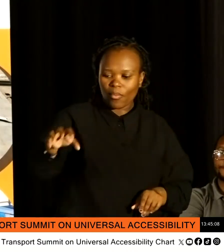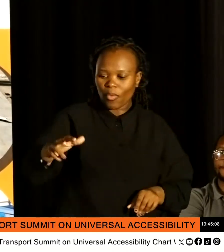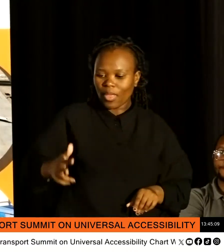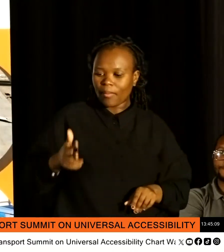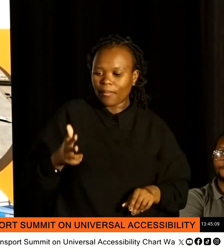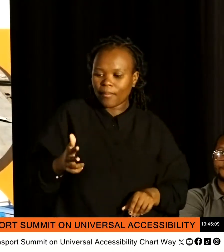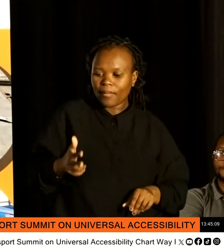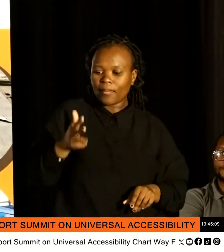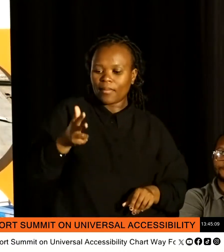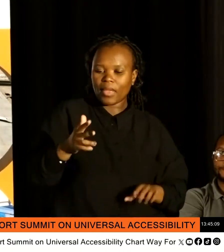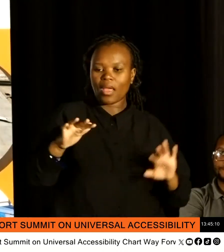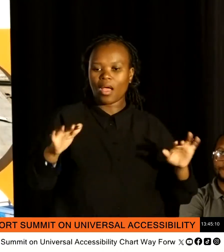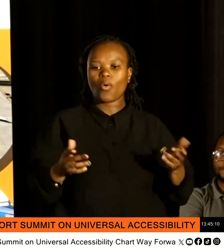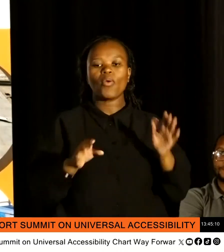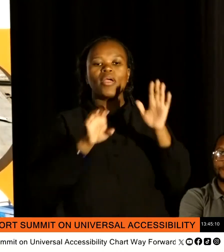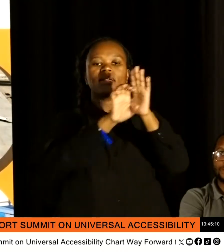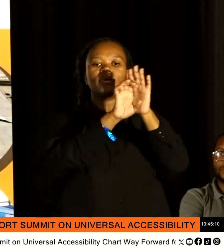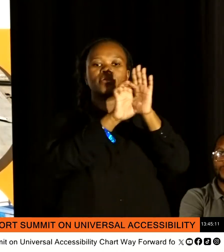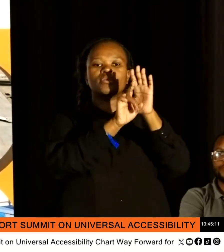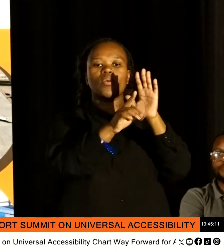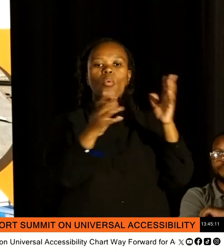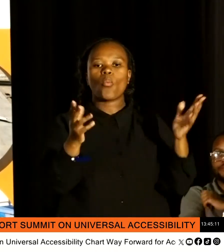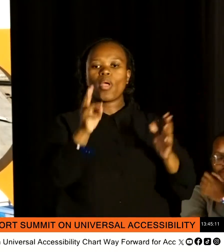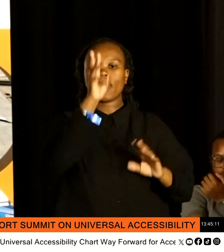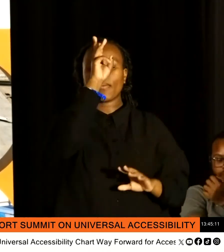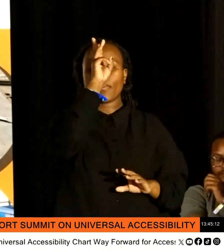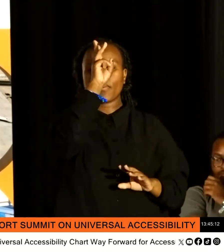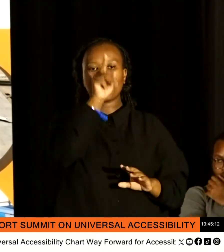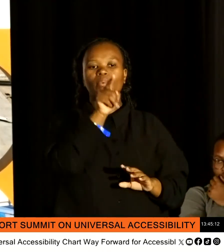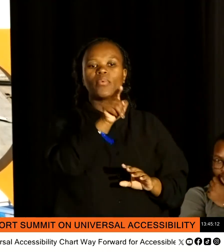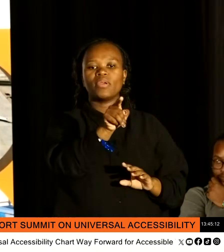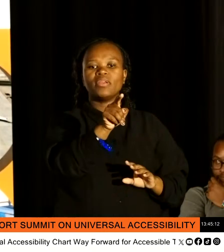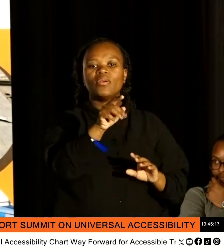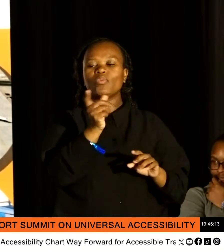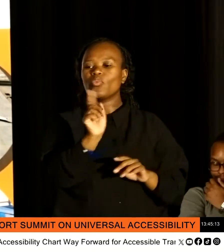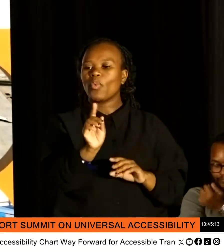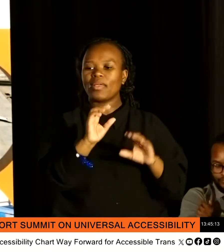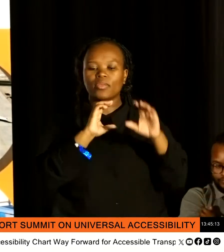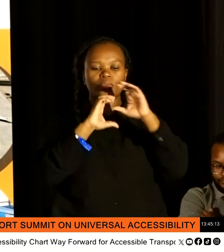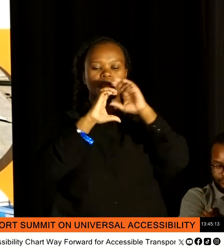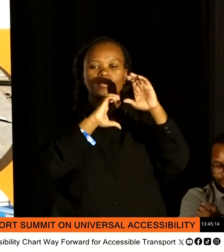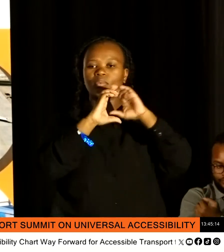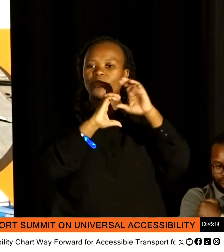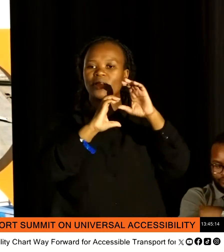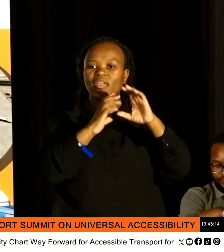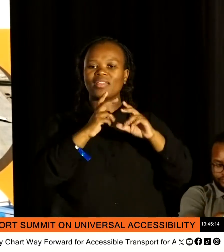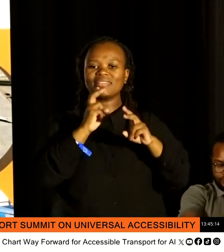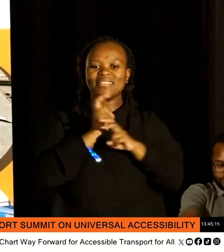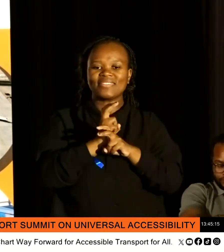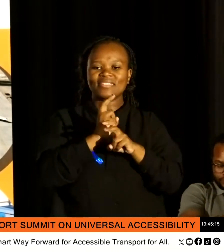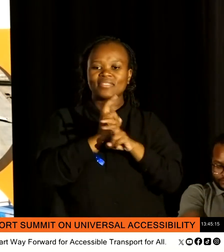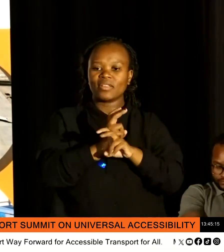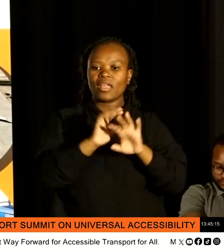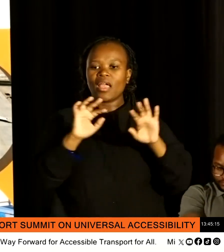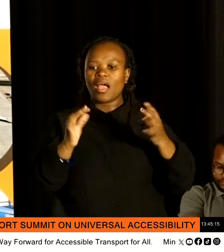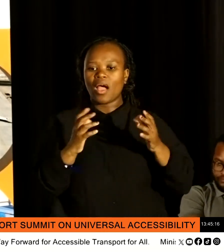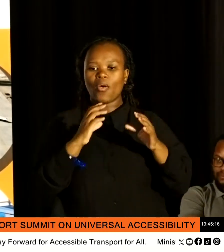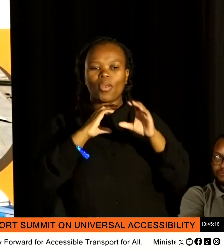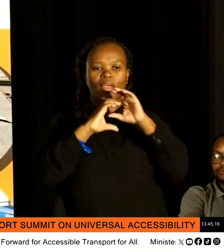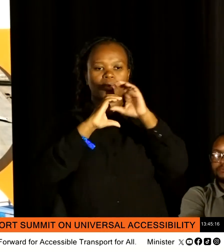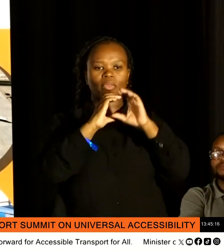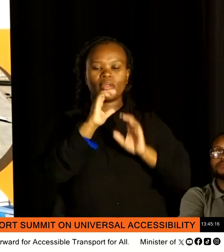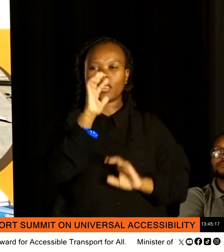For example, a glass window at the ticket office caused communication difficulties due to reflections that were showing